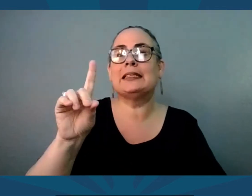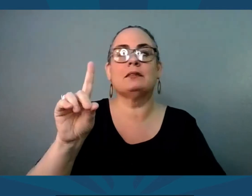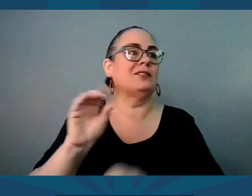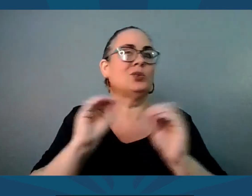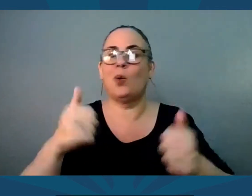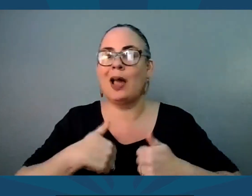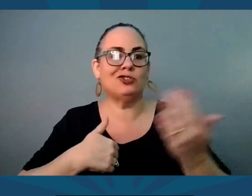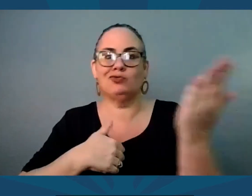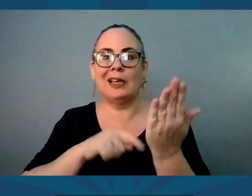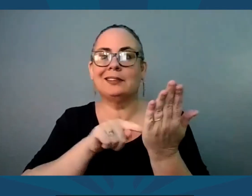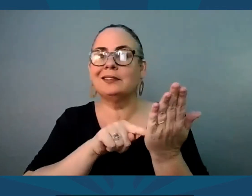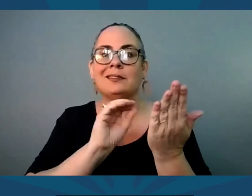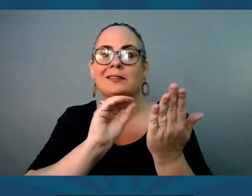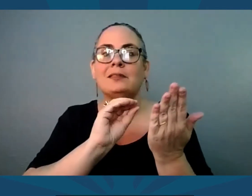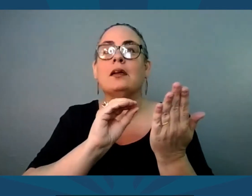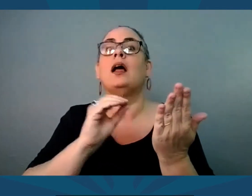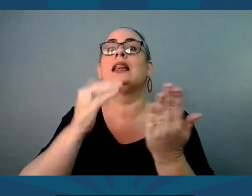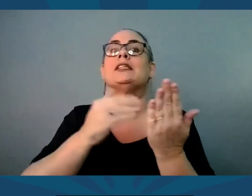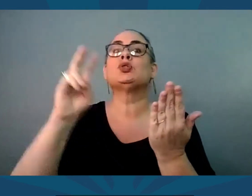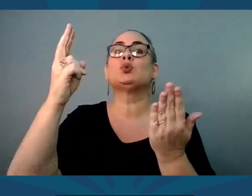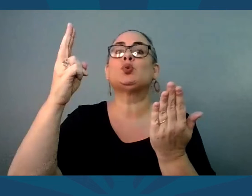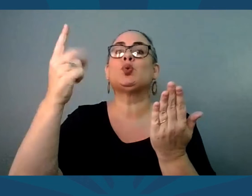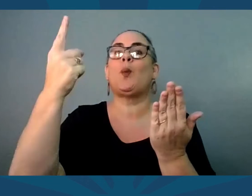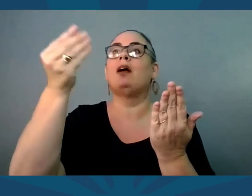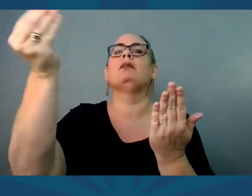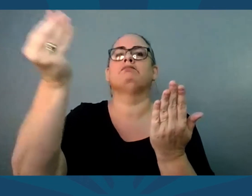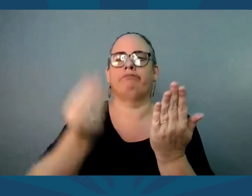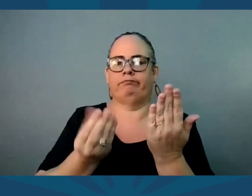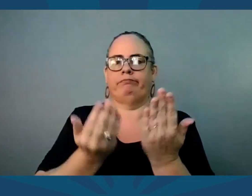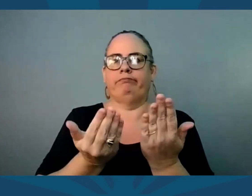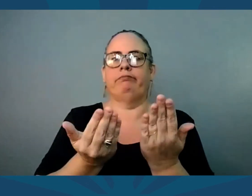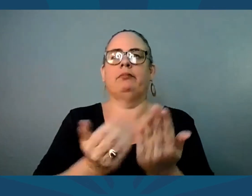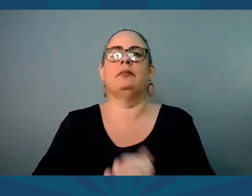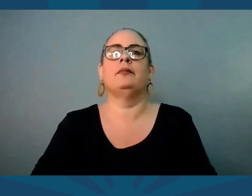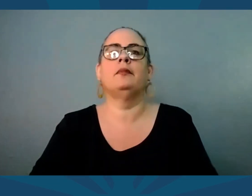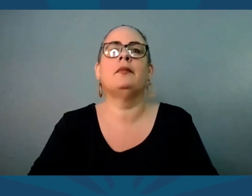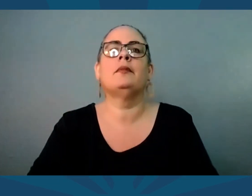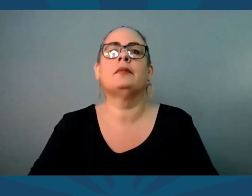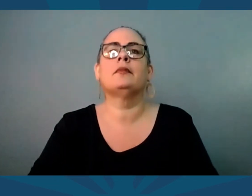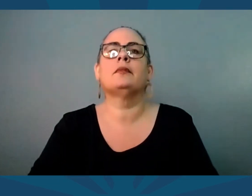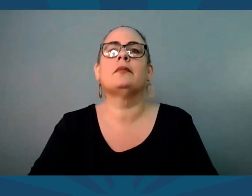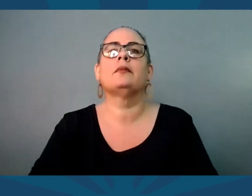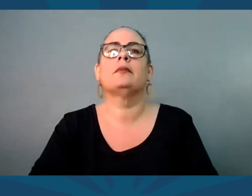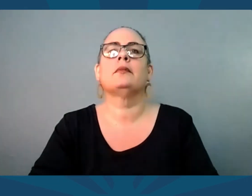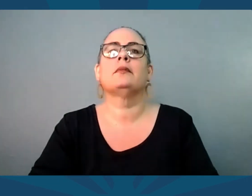U.S. military identification without address and one valid item from list 2.